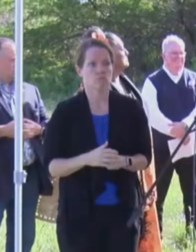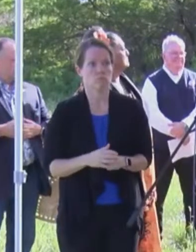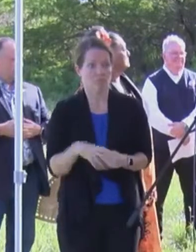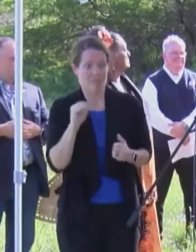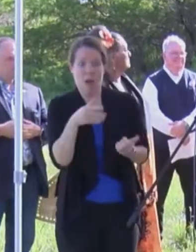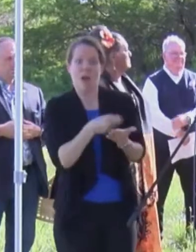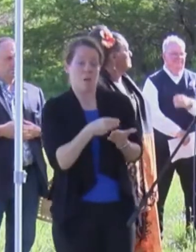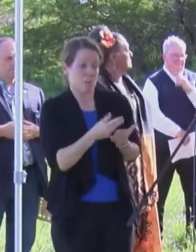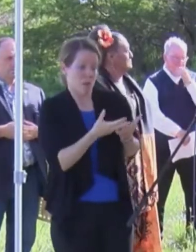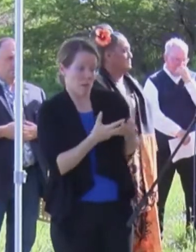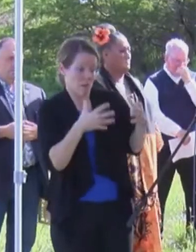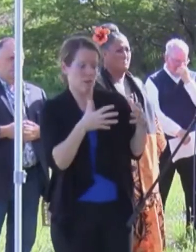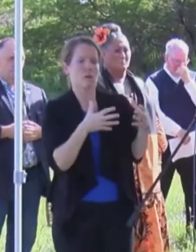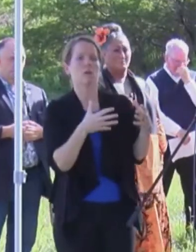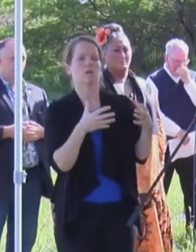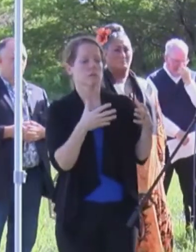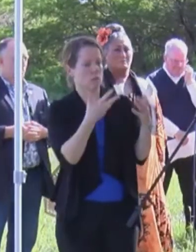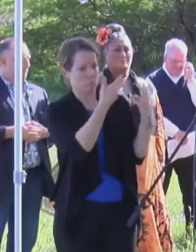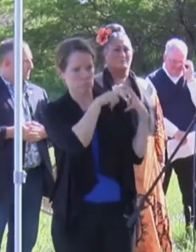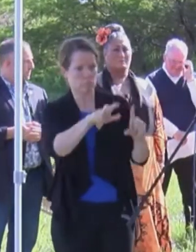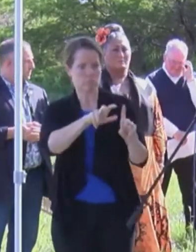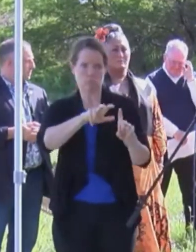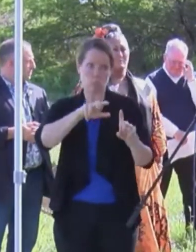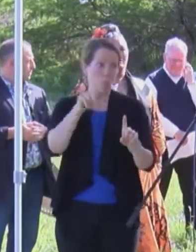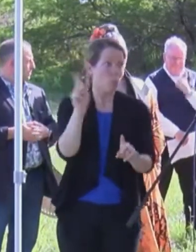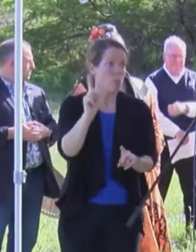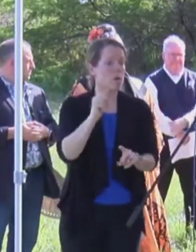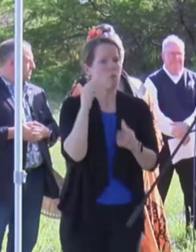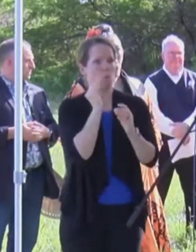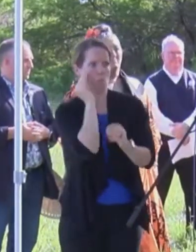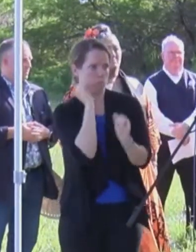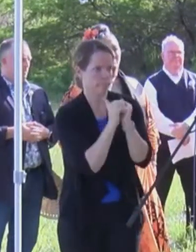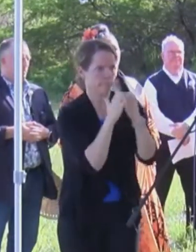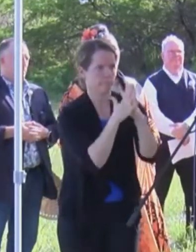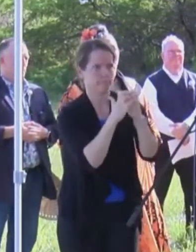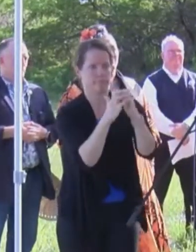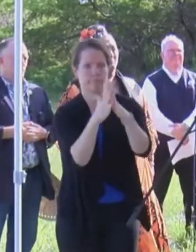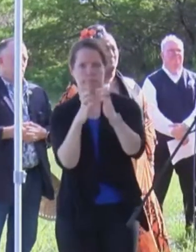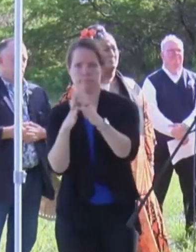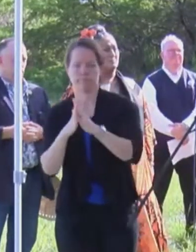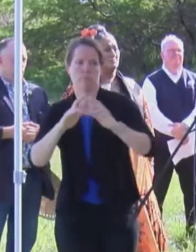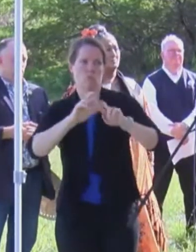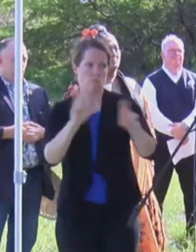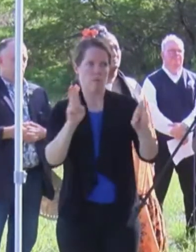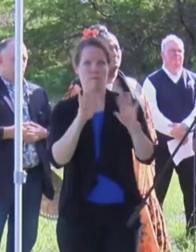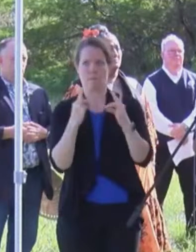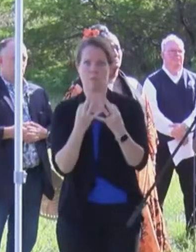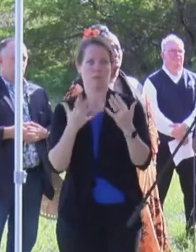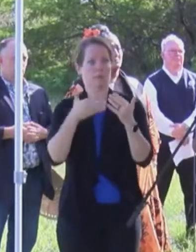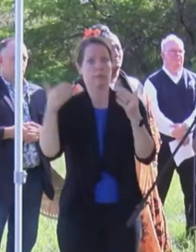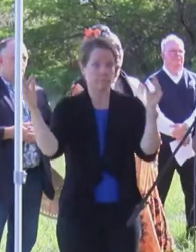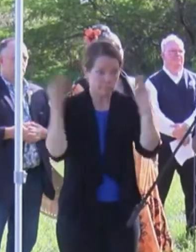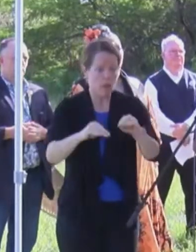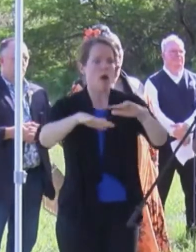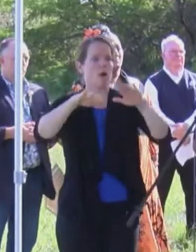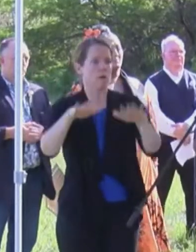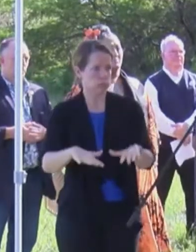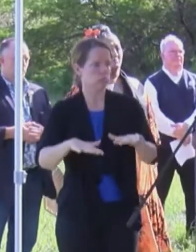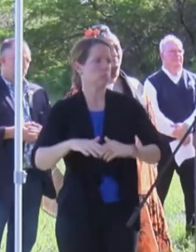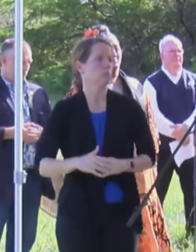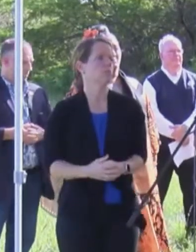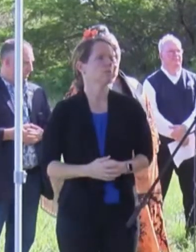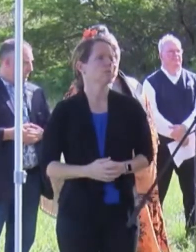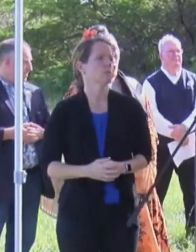monies start hitting the mark in terms of housing. A constant theme that has emerged from survivors that we've experienced and